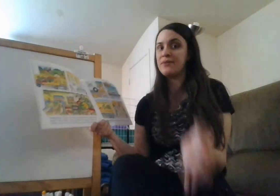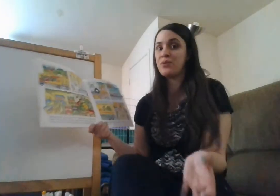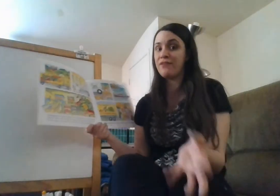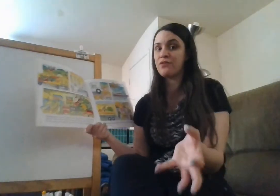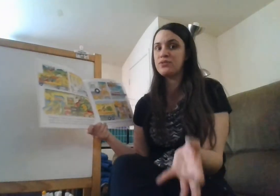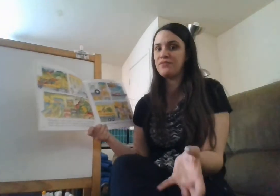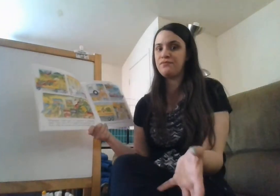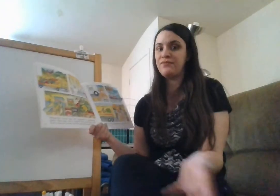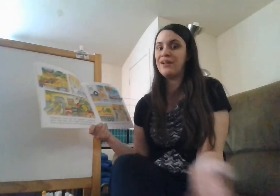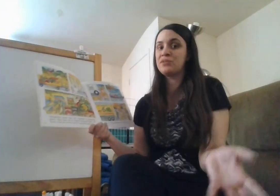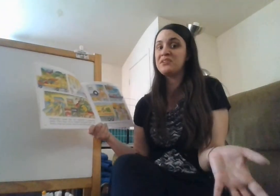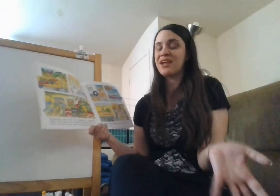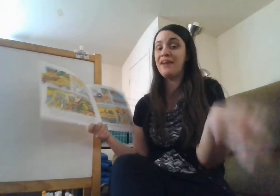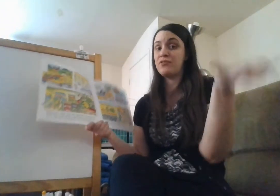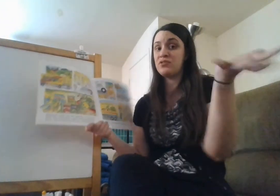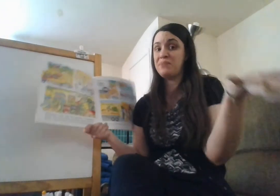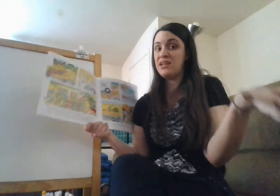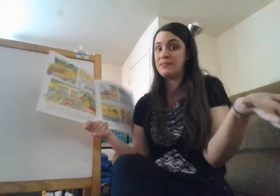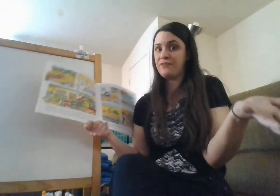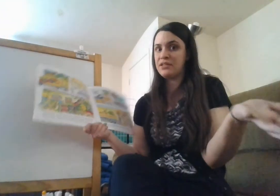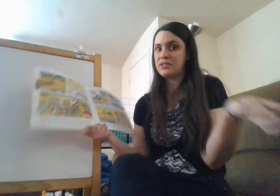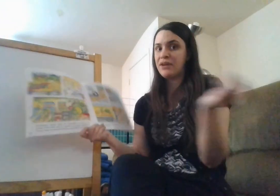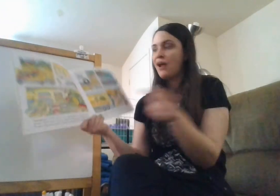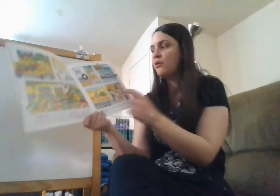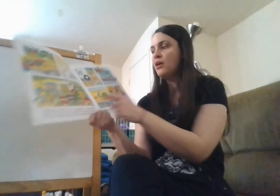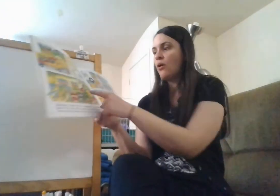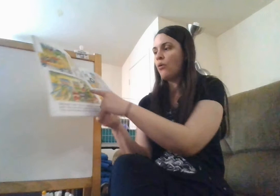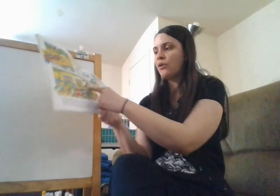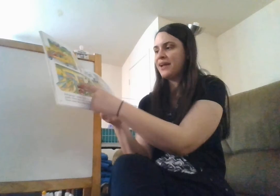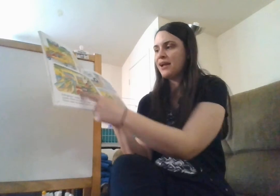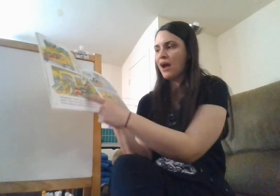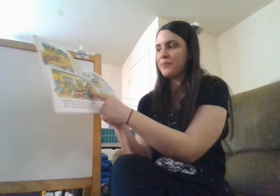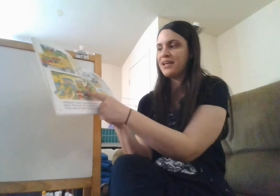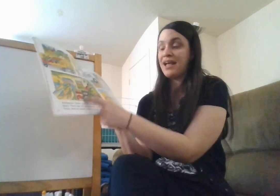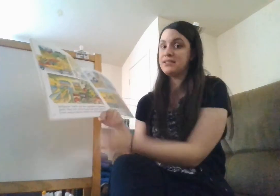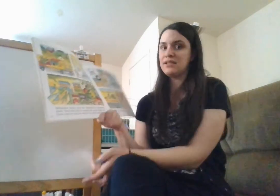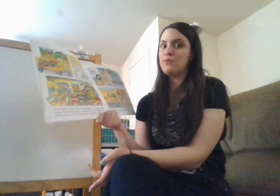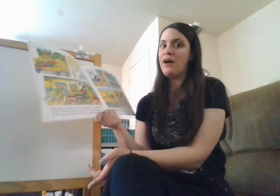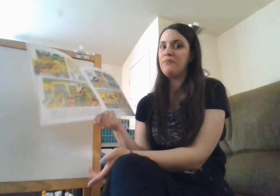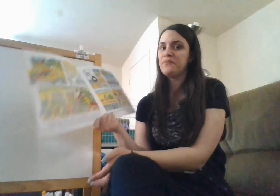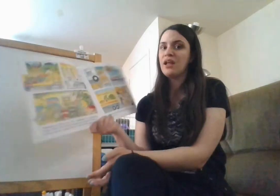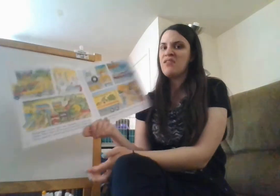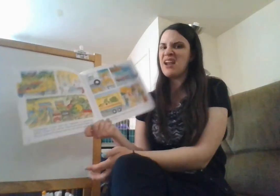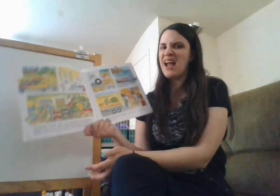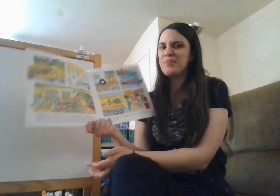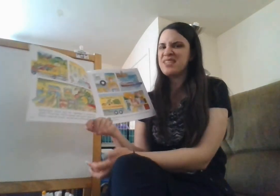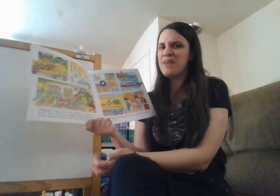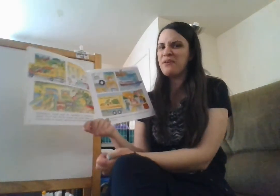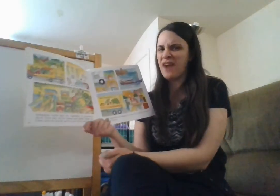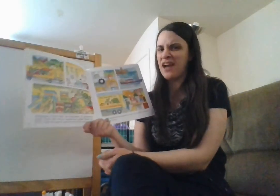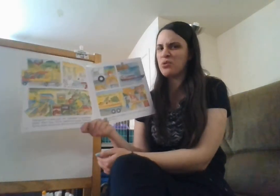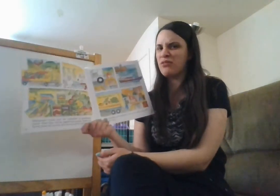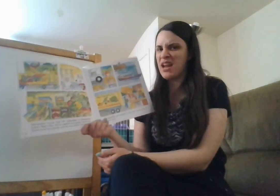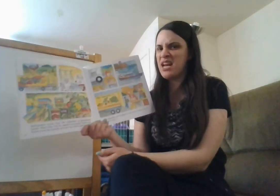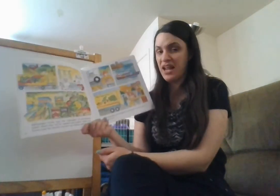we have frozen vegetables, like I have frozen peas in my freezer right now, or they can come in cans as well. That helps keep it fresh or ready to eat